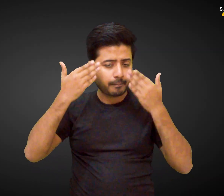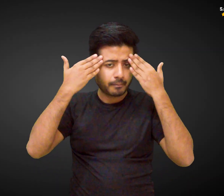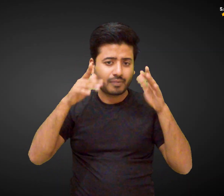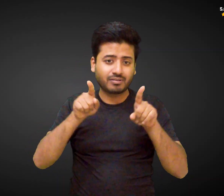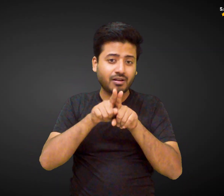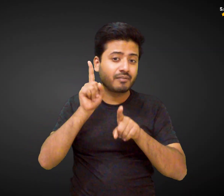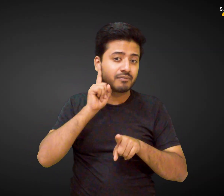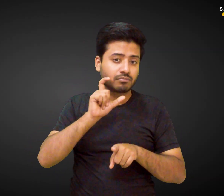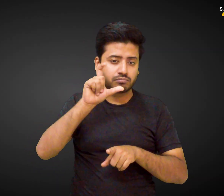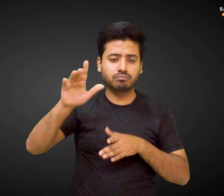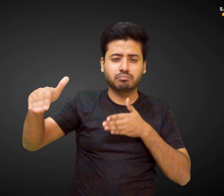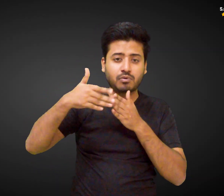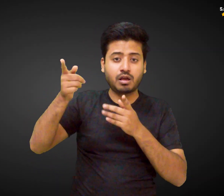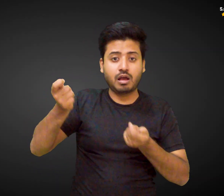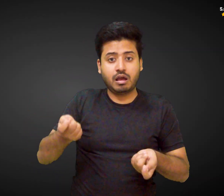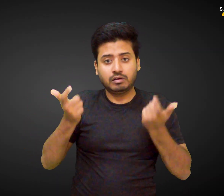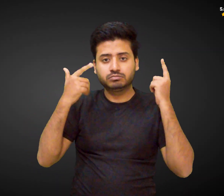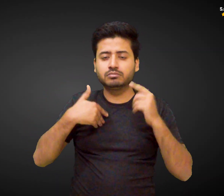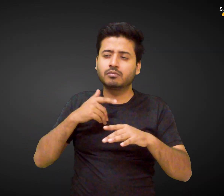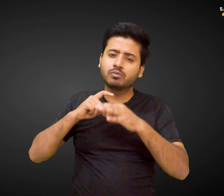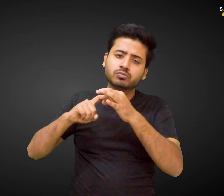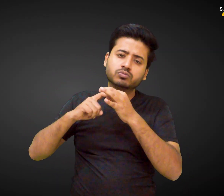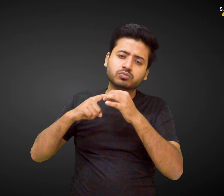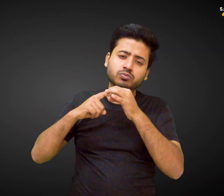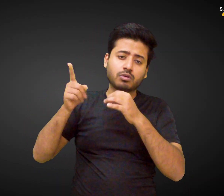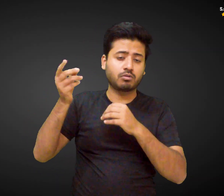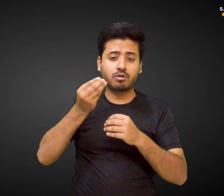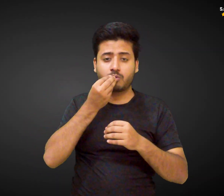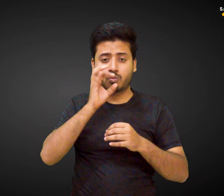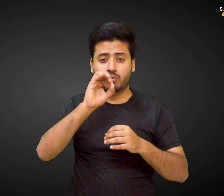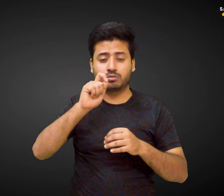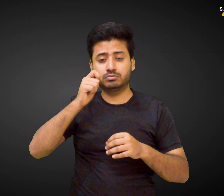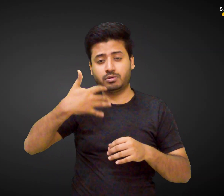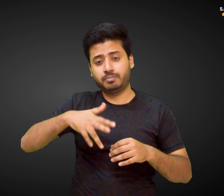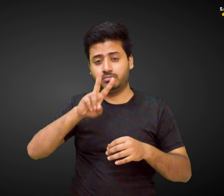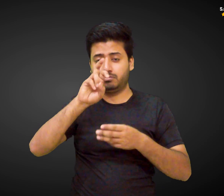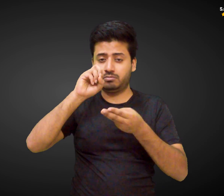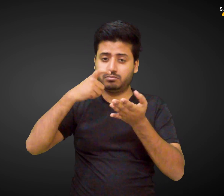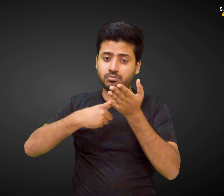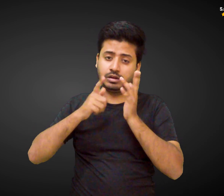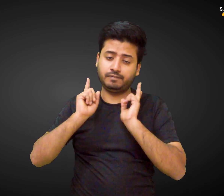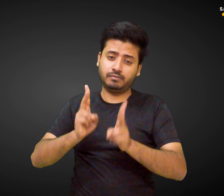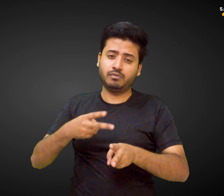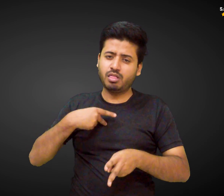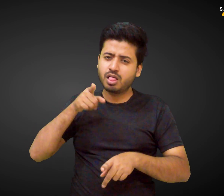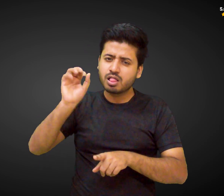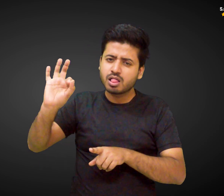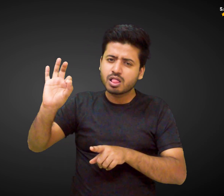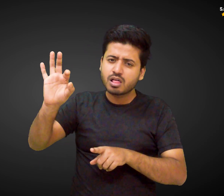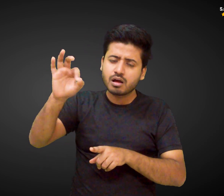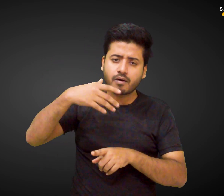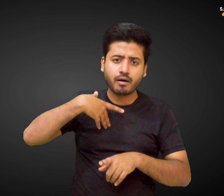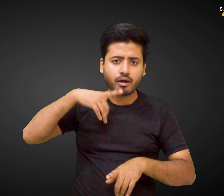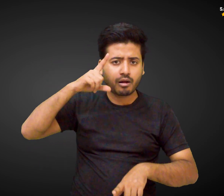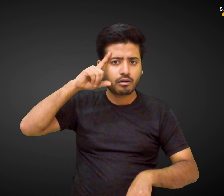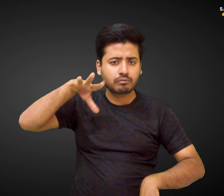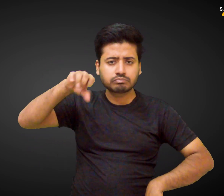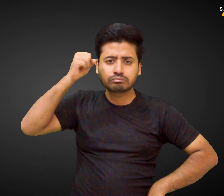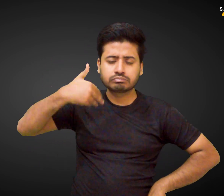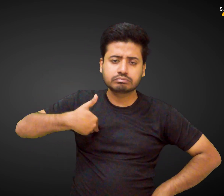tanning, moisturizing, staying hydrated, managing stress, and using products with active ingredients like retinoids or